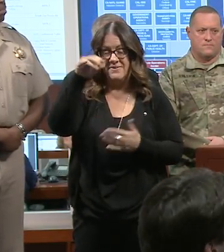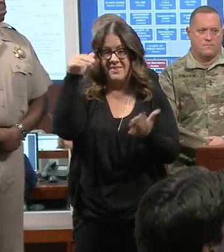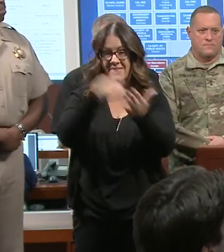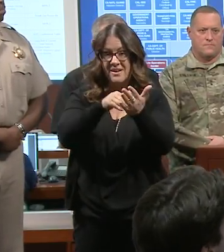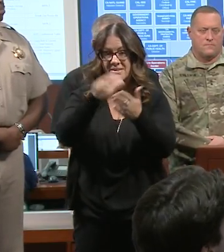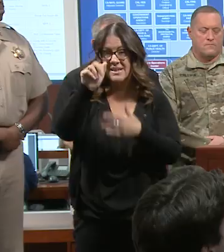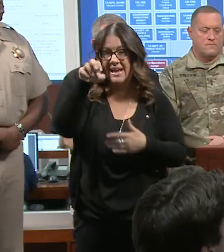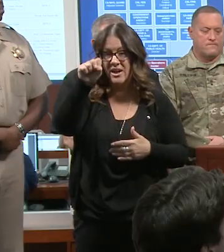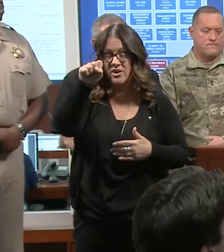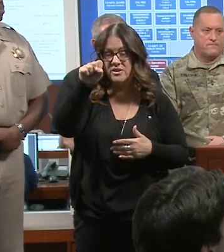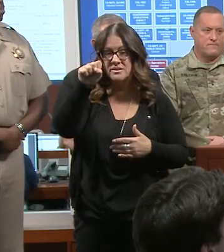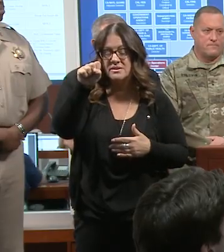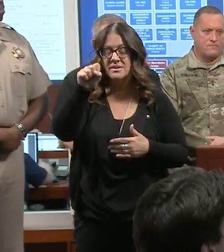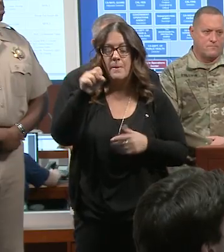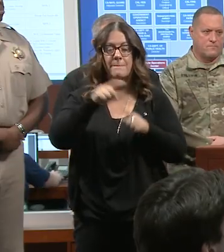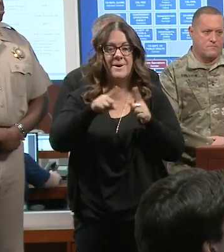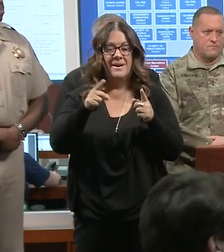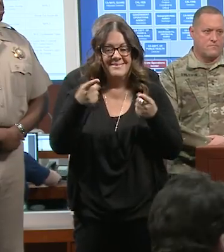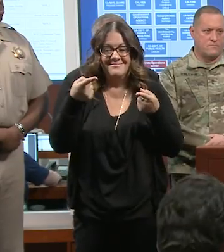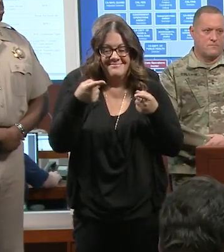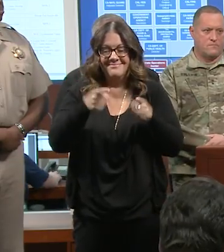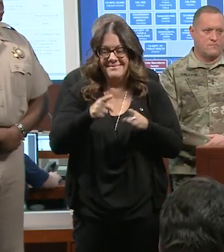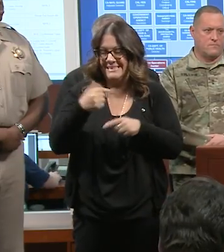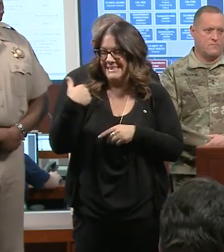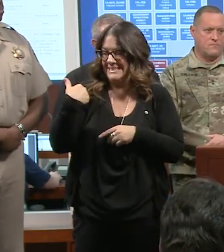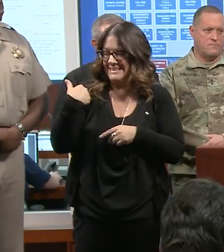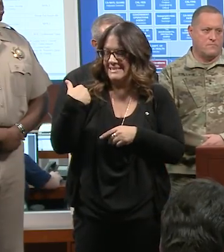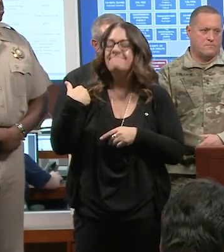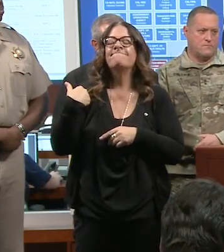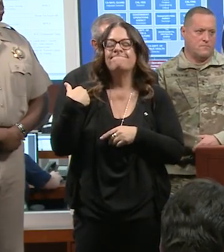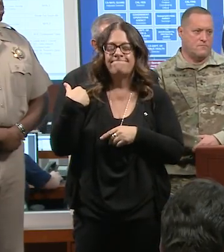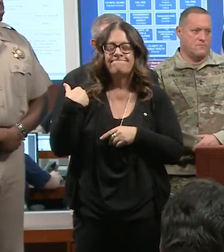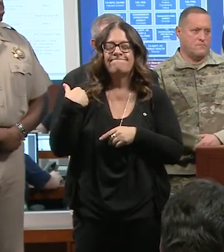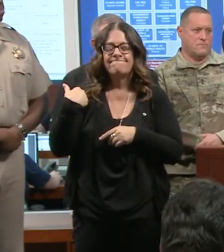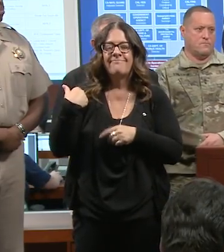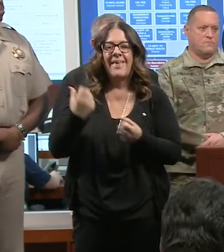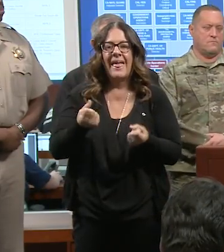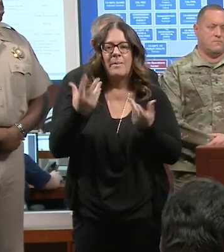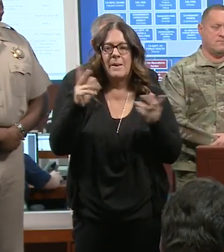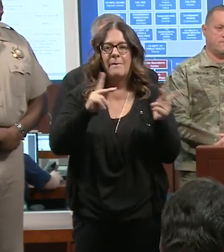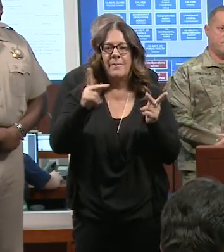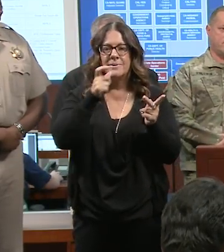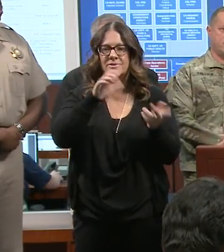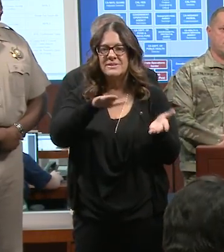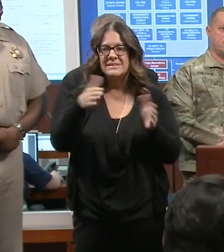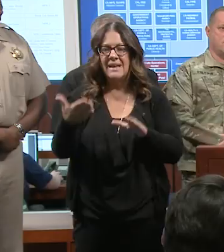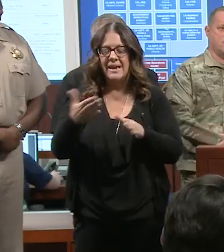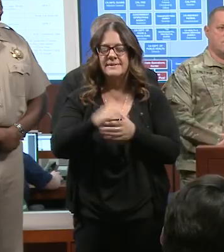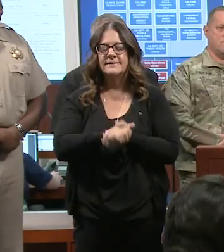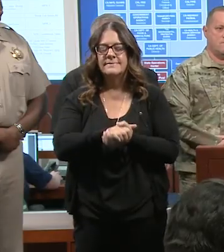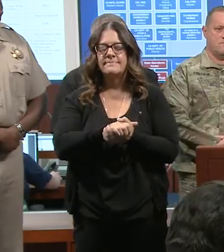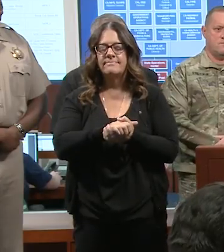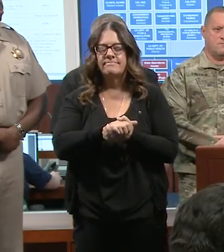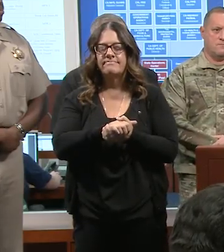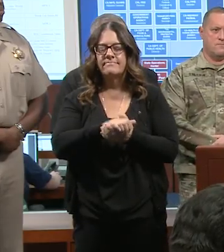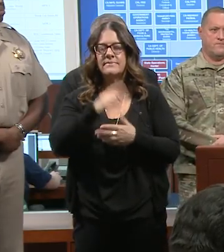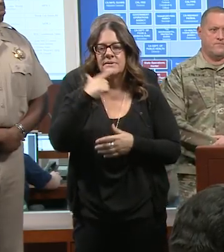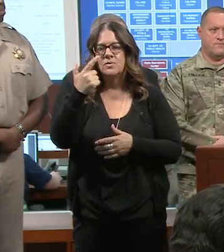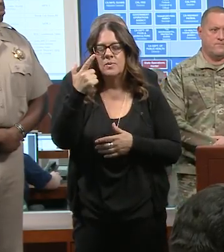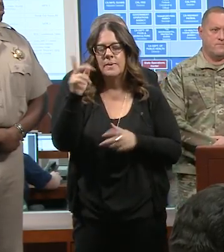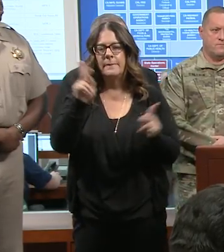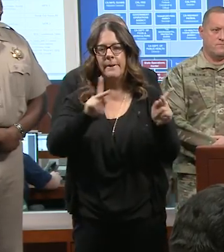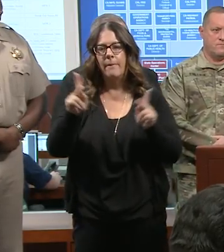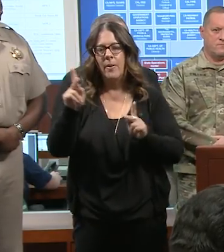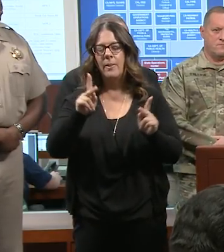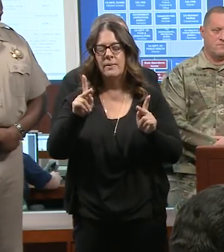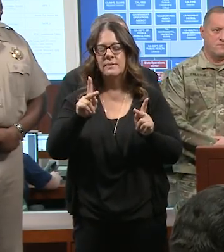Unfortunately, just moments ago, we updated the count of fatalities associated with these fires. It's now at 21.